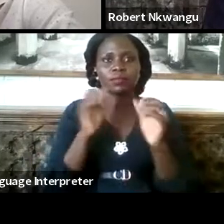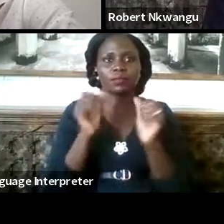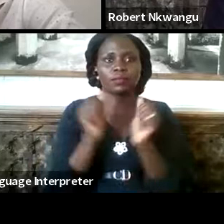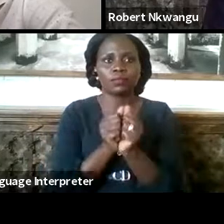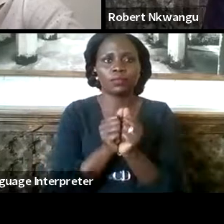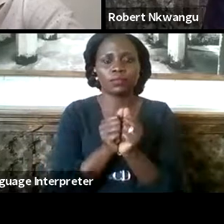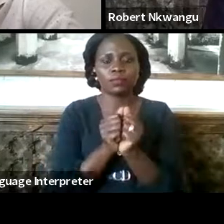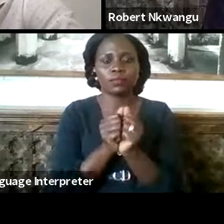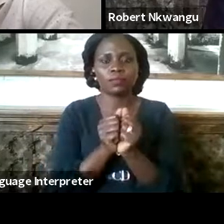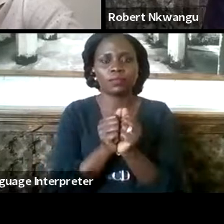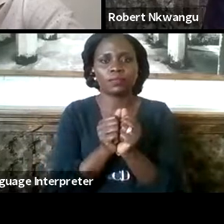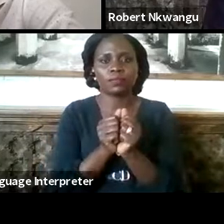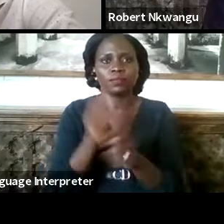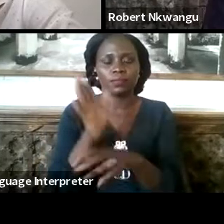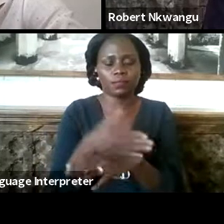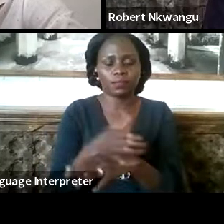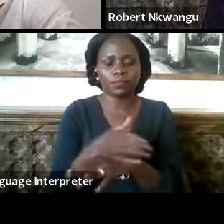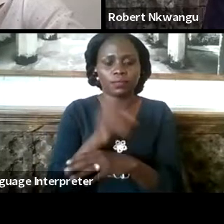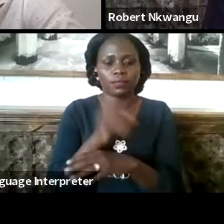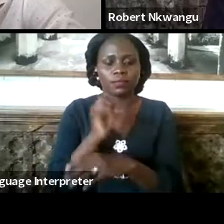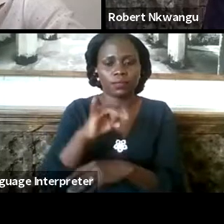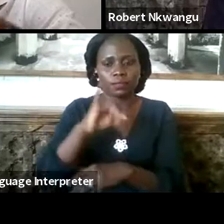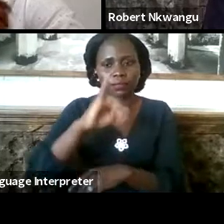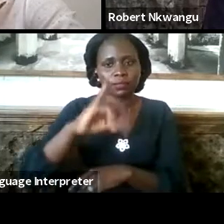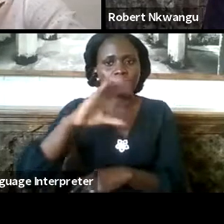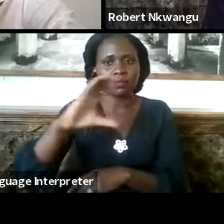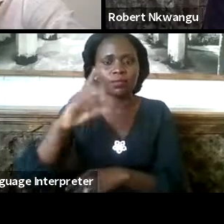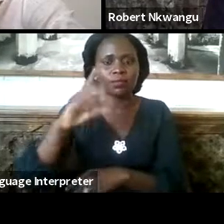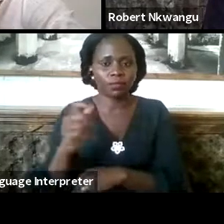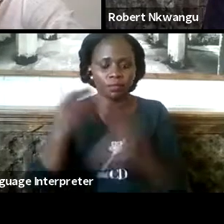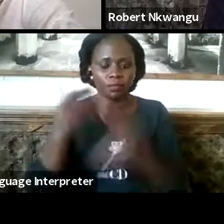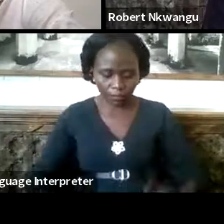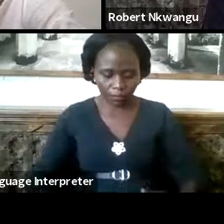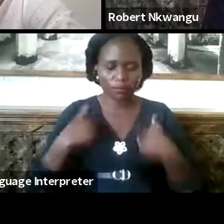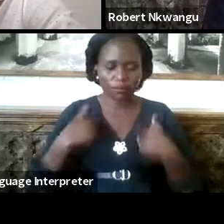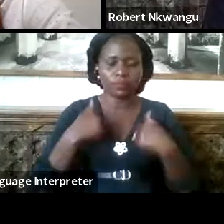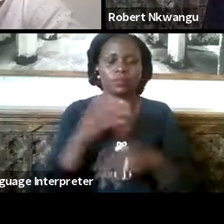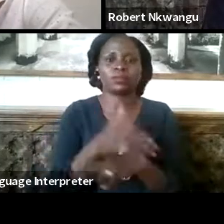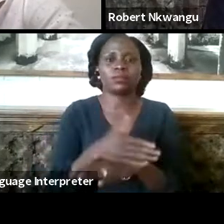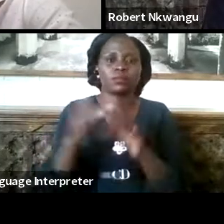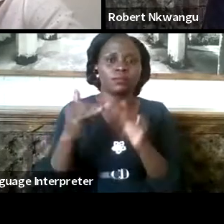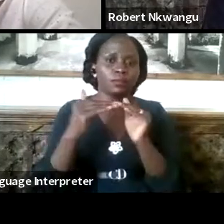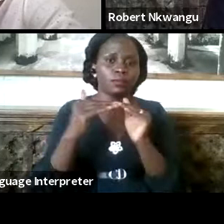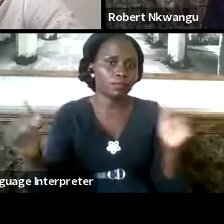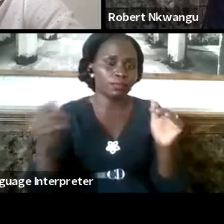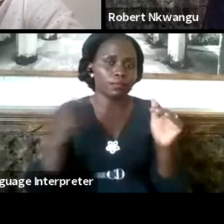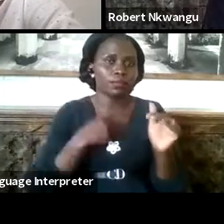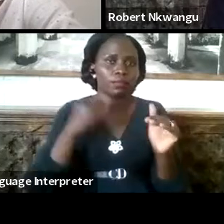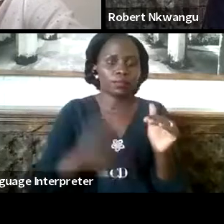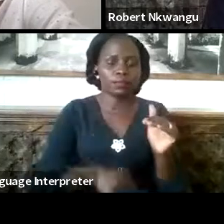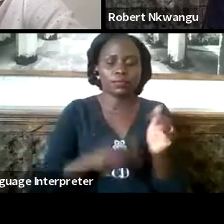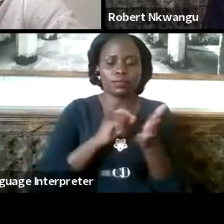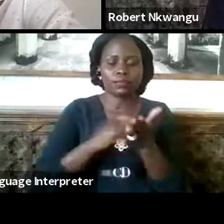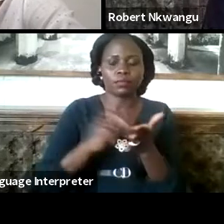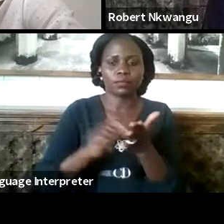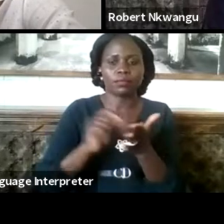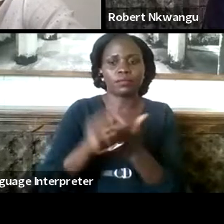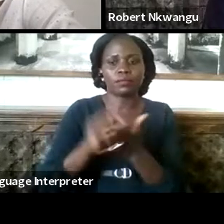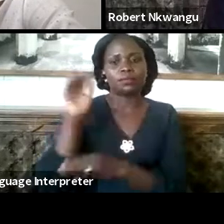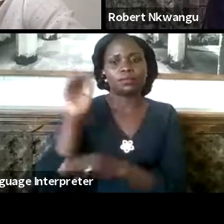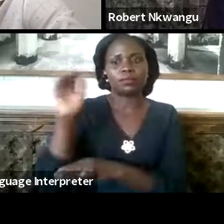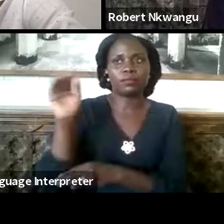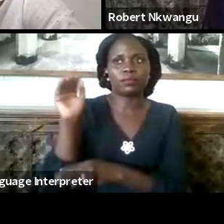of ICT. Personal as a minister to minister level, I'm also going to write and ask for a meeting where I take